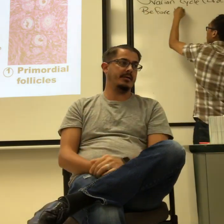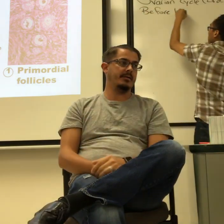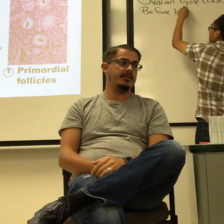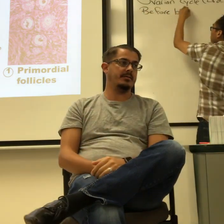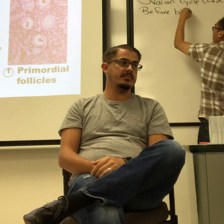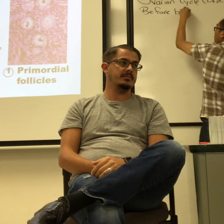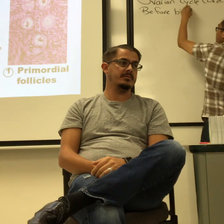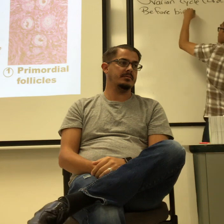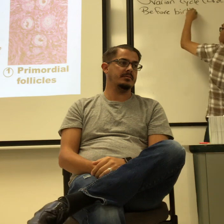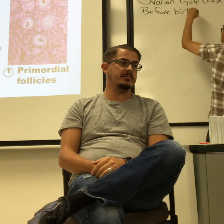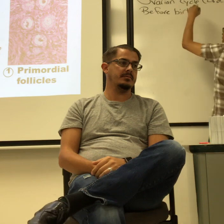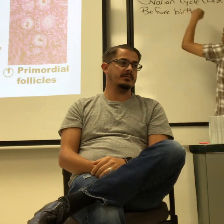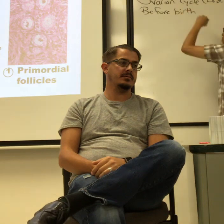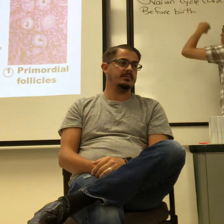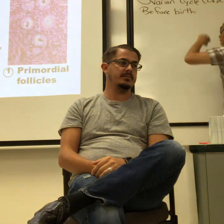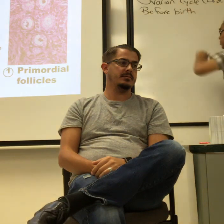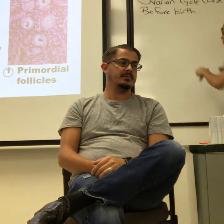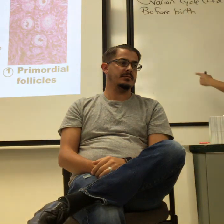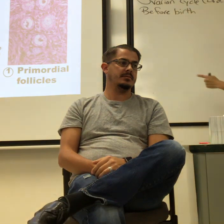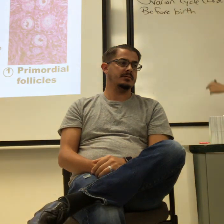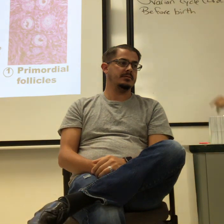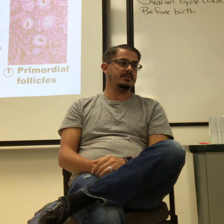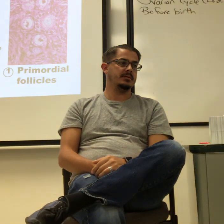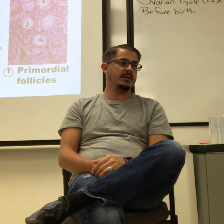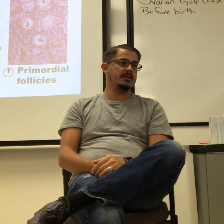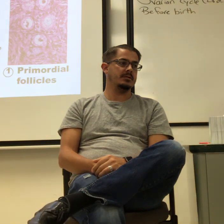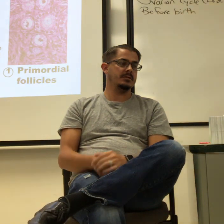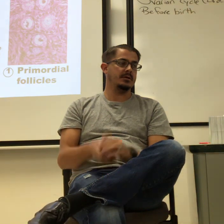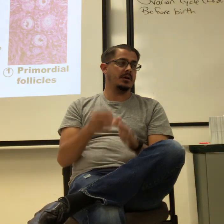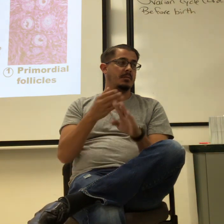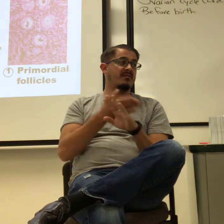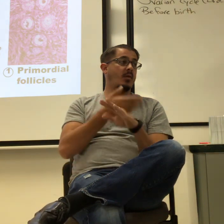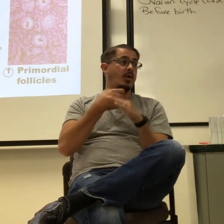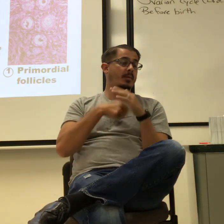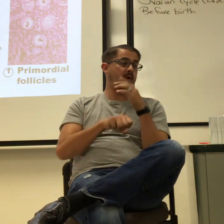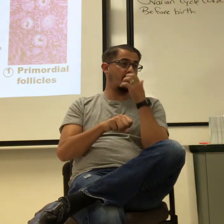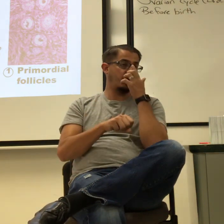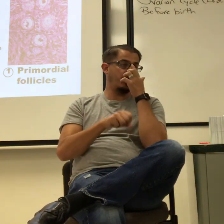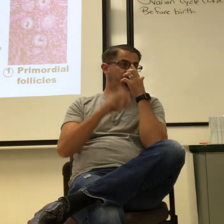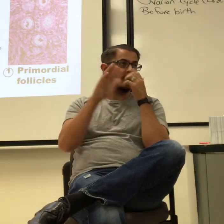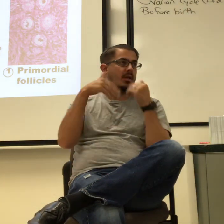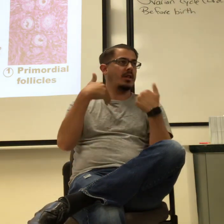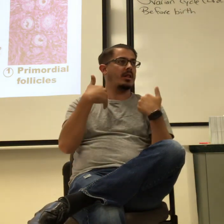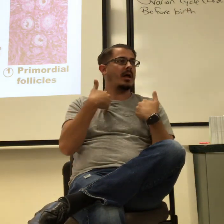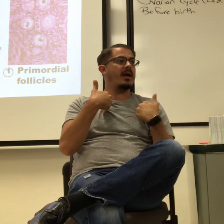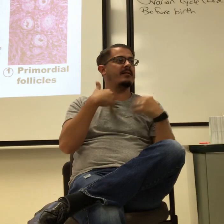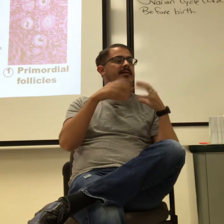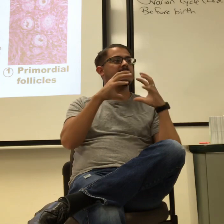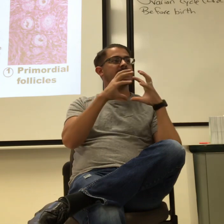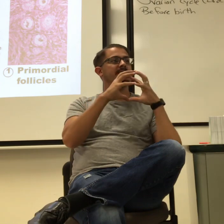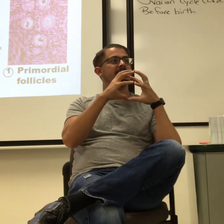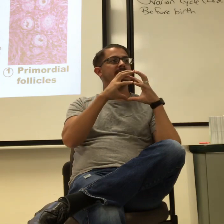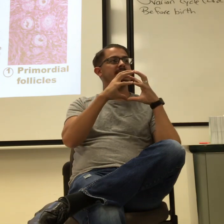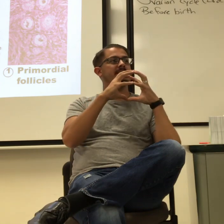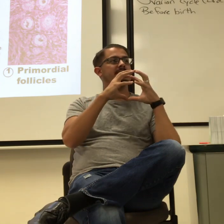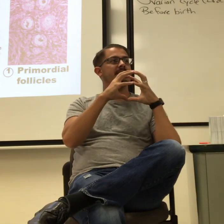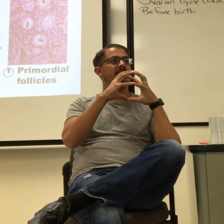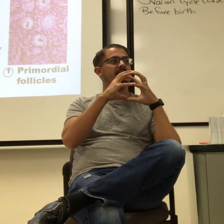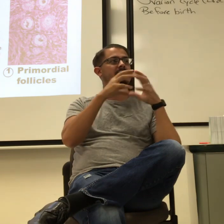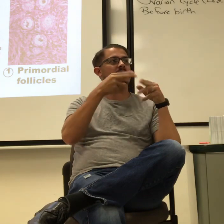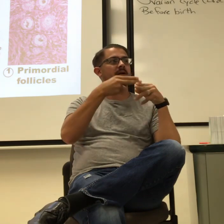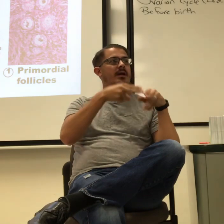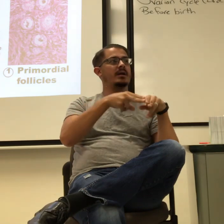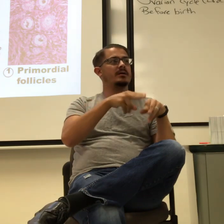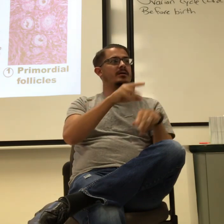I had said this before in the endocrine lecture, perhaps you forgot that. You're going to have the cells that are the eggs are called